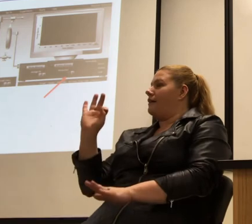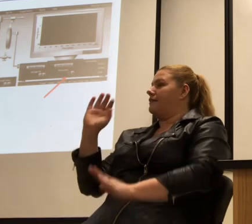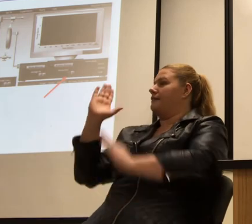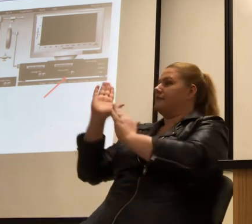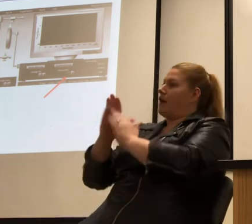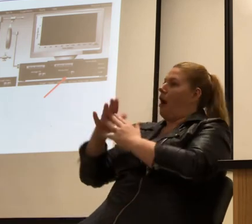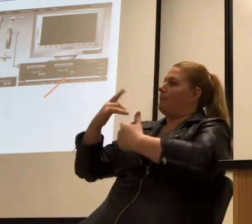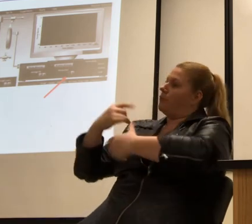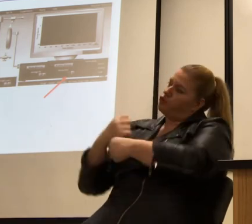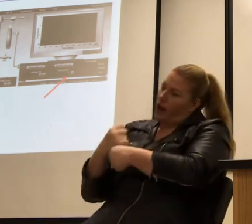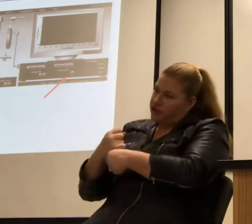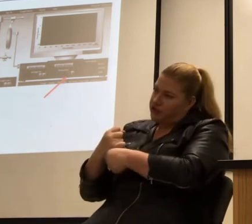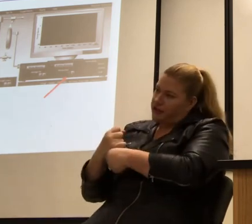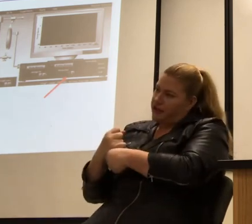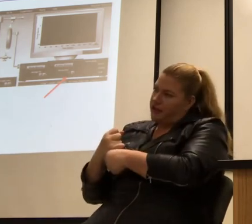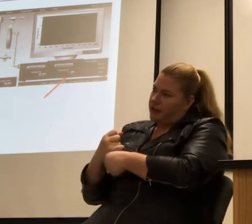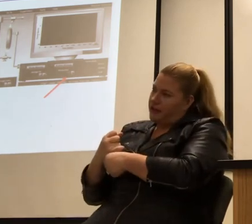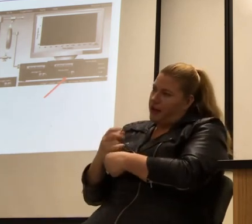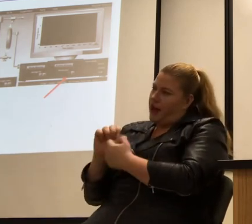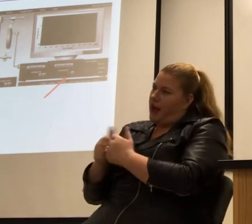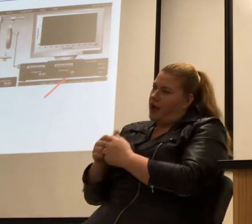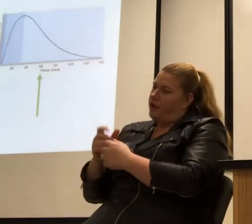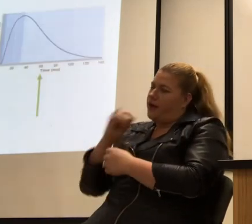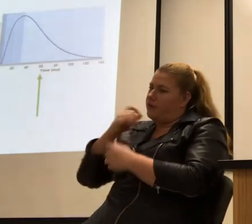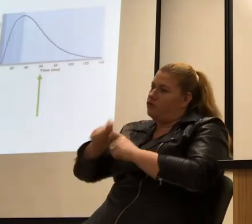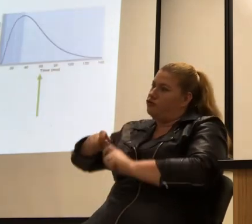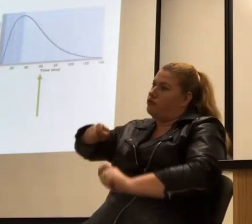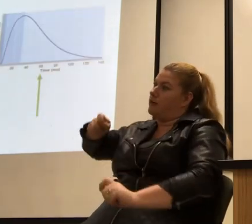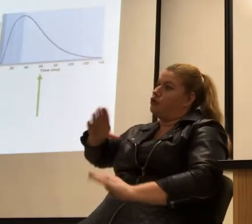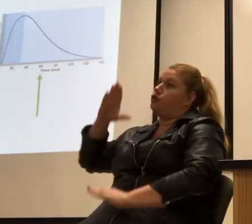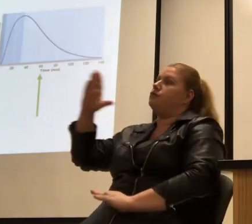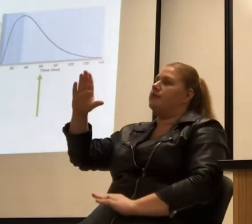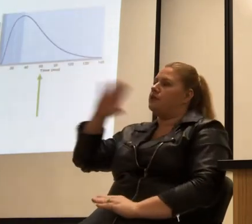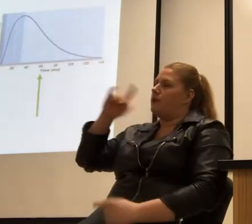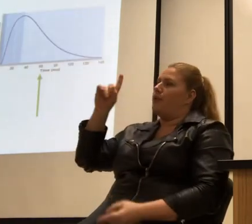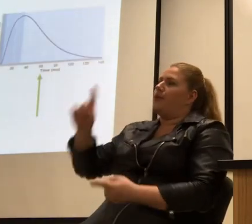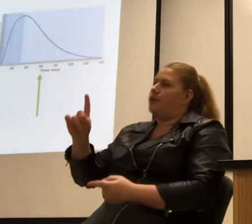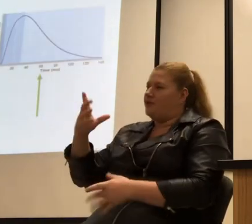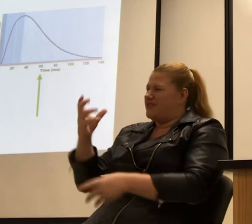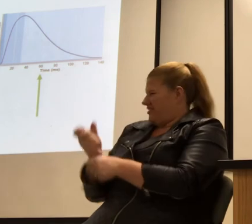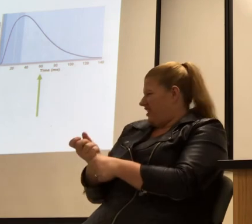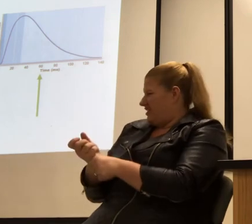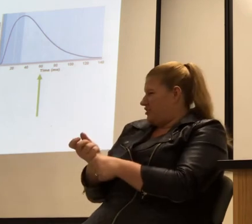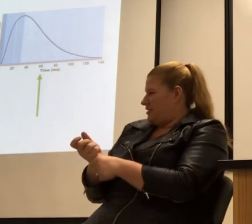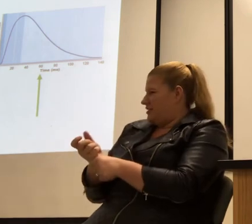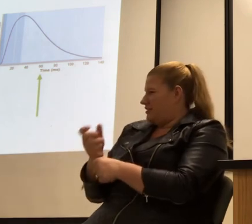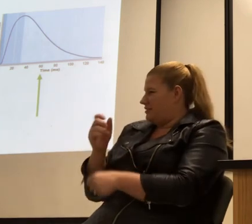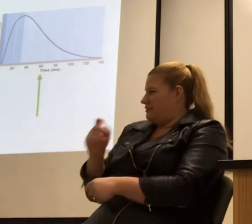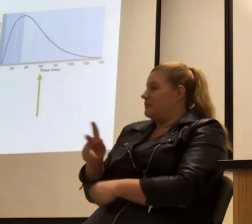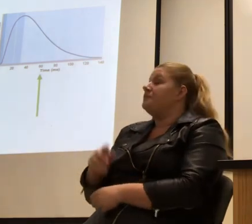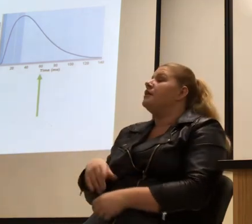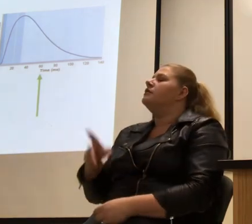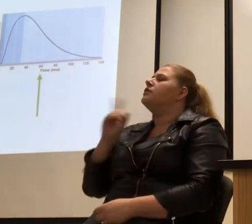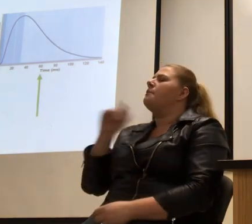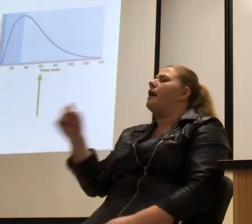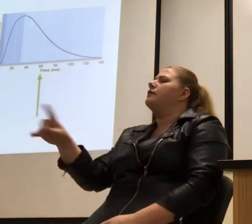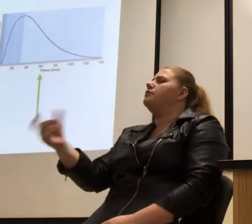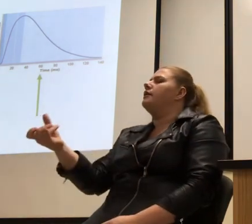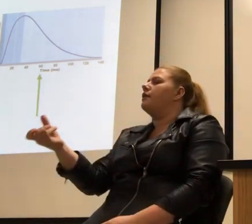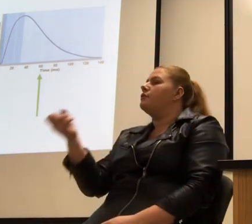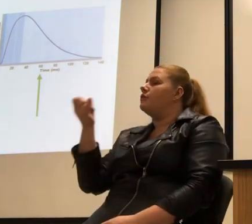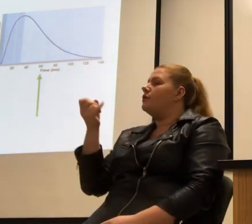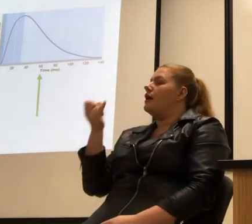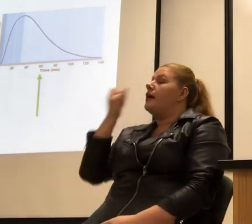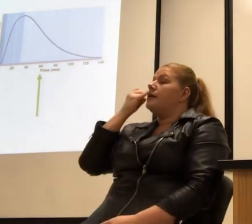kind of drops off by varying the length. One thing I want to ask you now, like what if one of the things you do